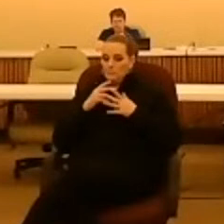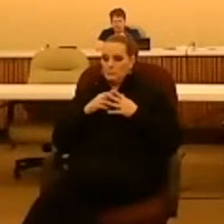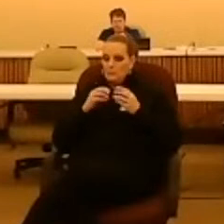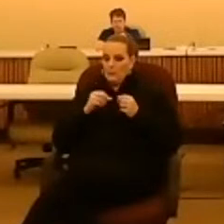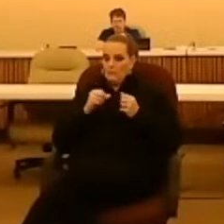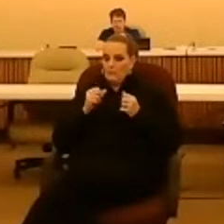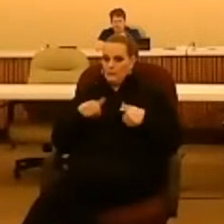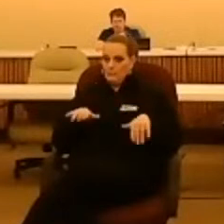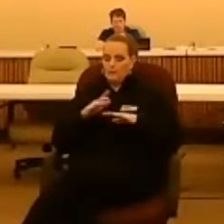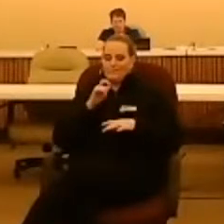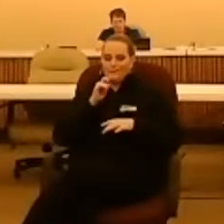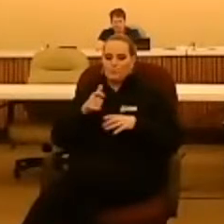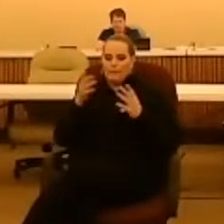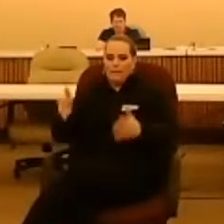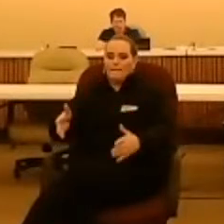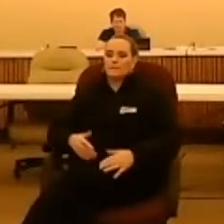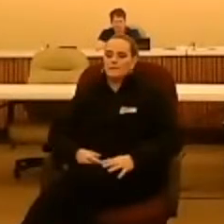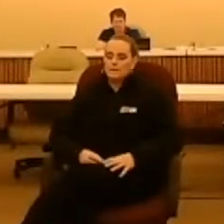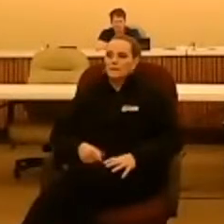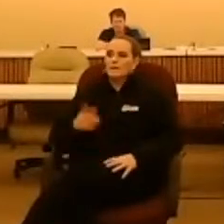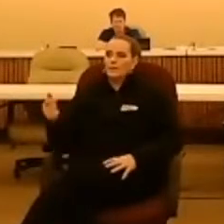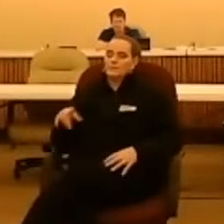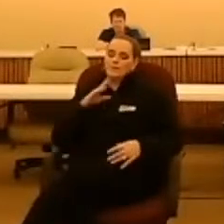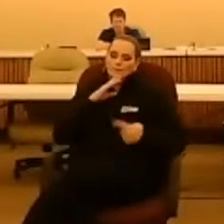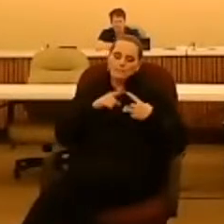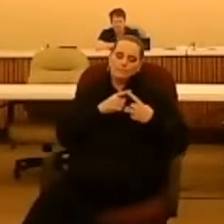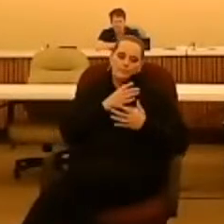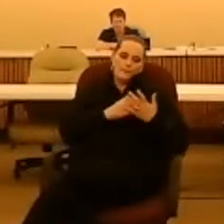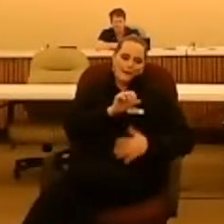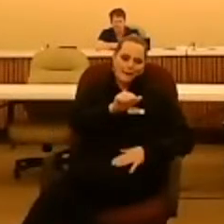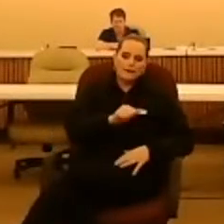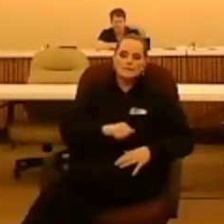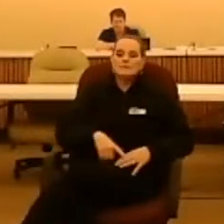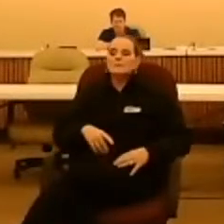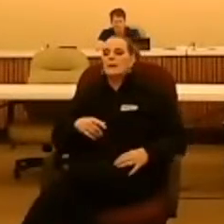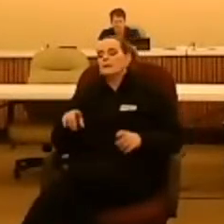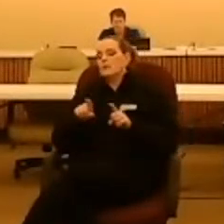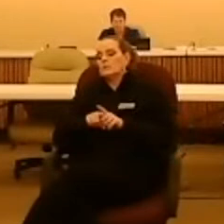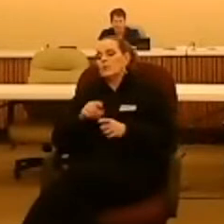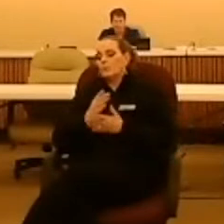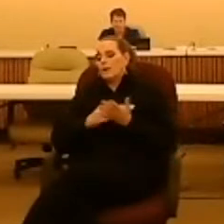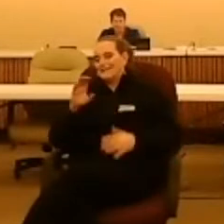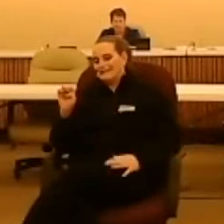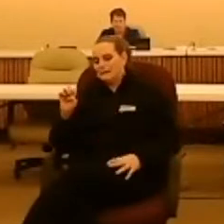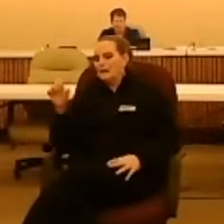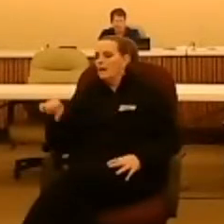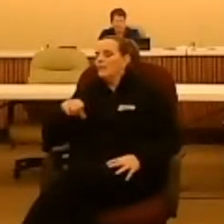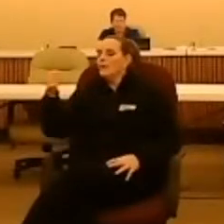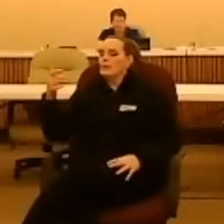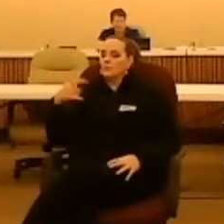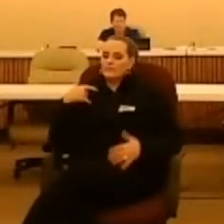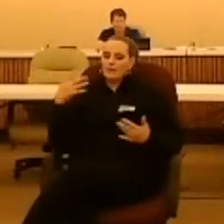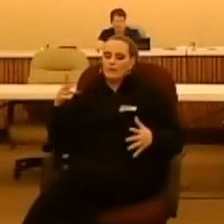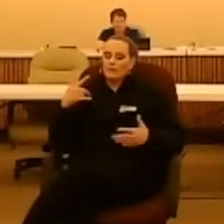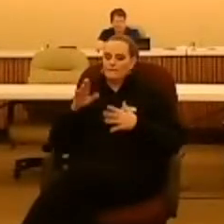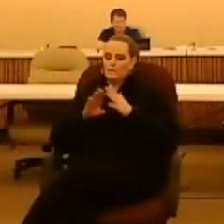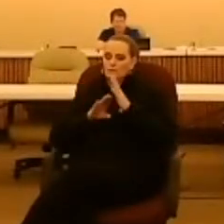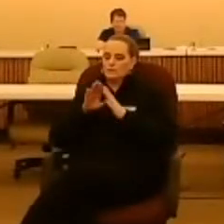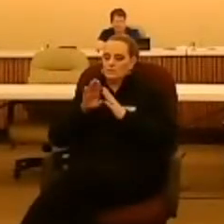including Parcel A, which we're talking about now, Parcel E, which was here not too long ago. The other ones have already been